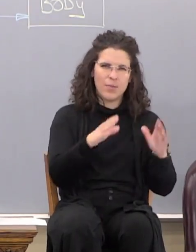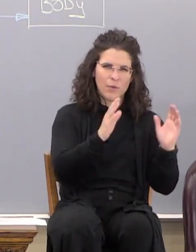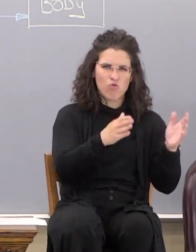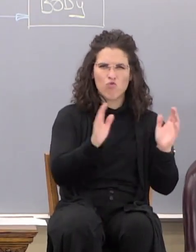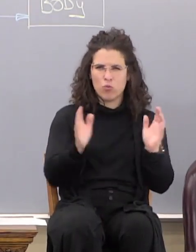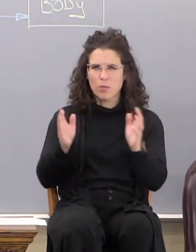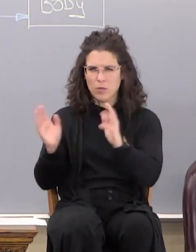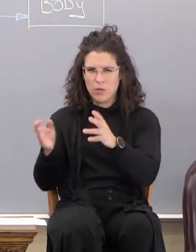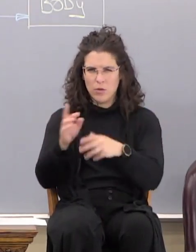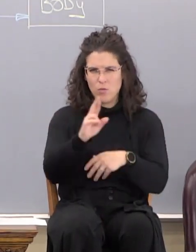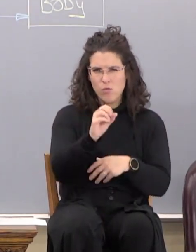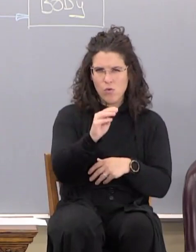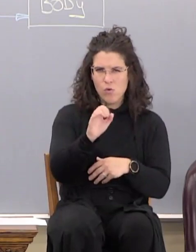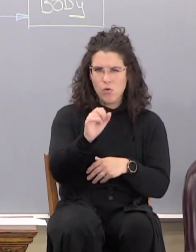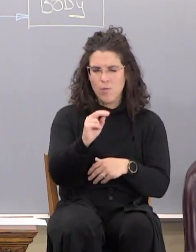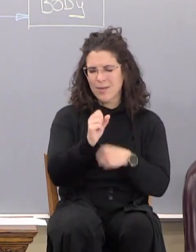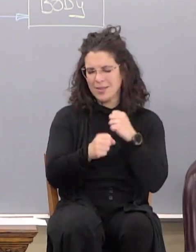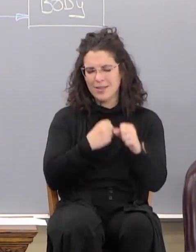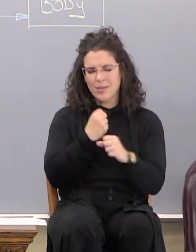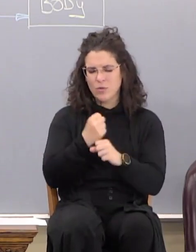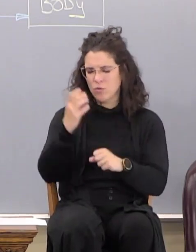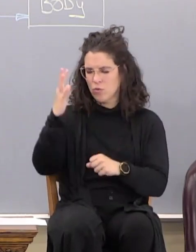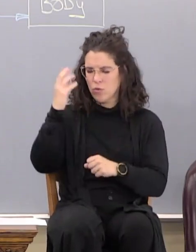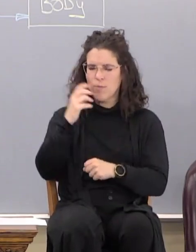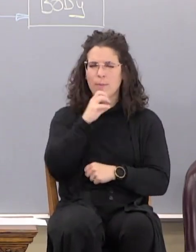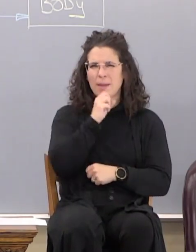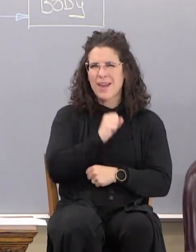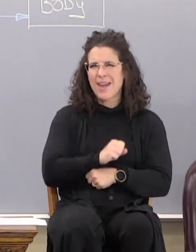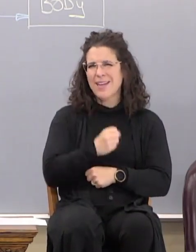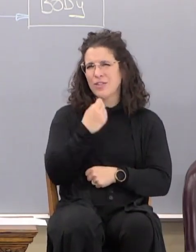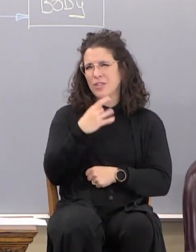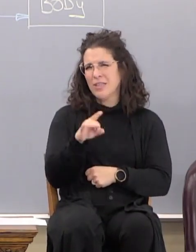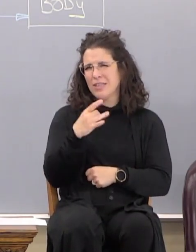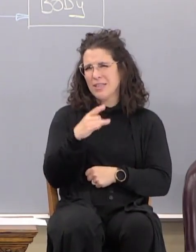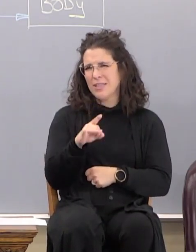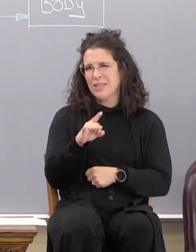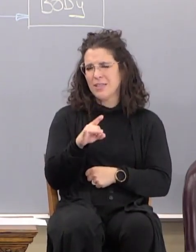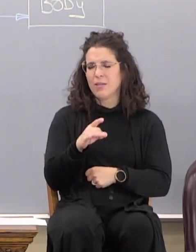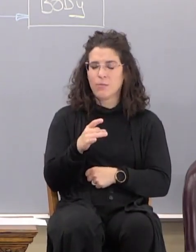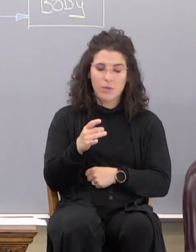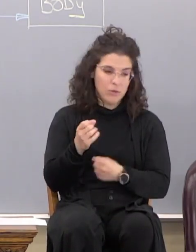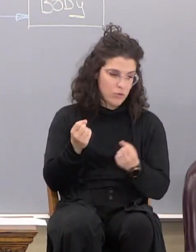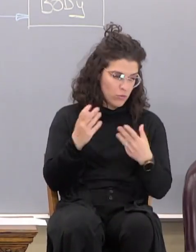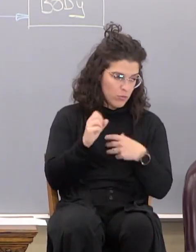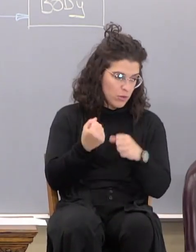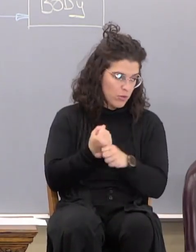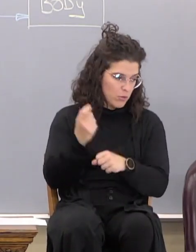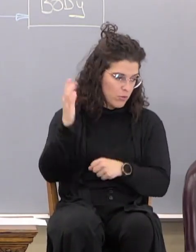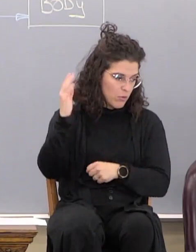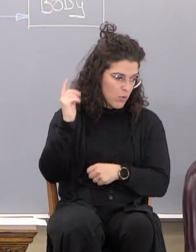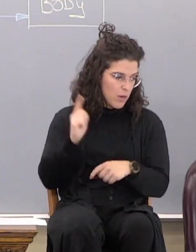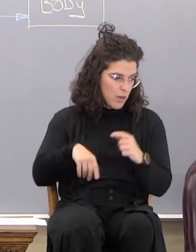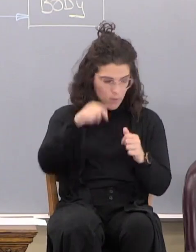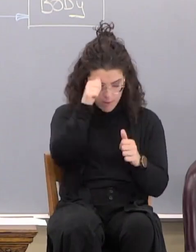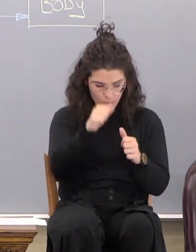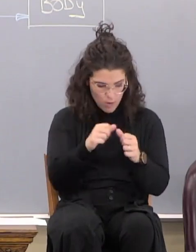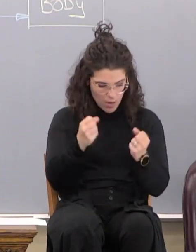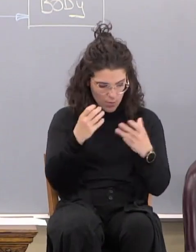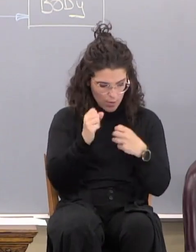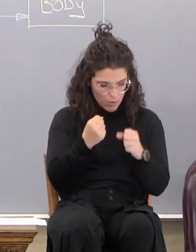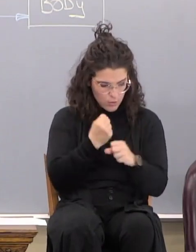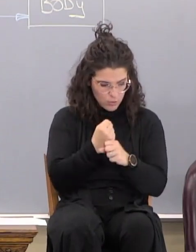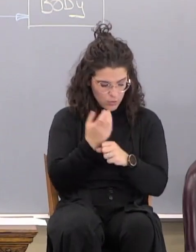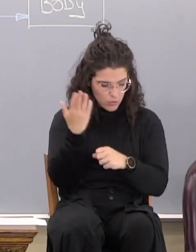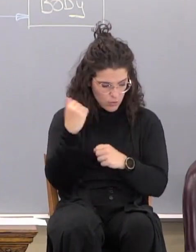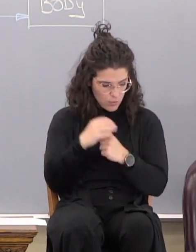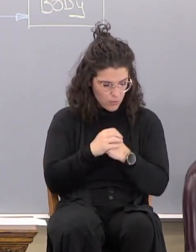first, years ago, I was about 18 years old. That's so many years ago, I can't remember how many that is. I